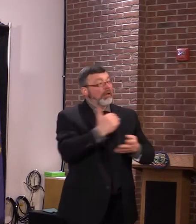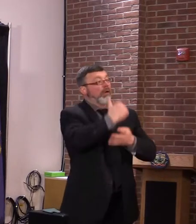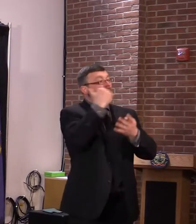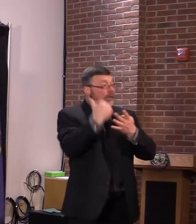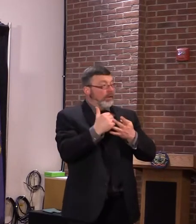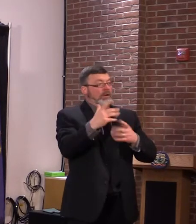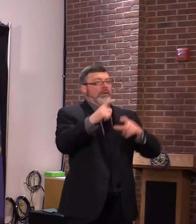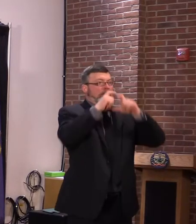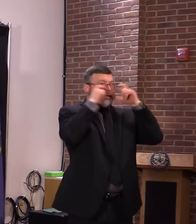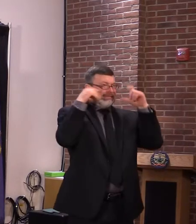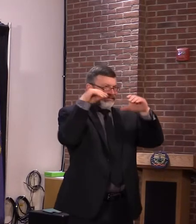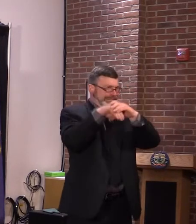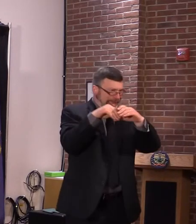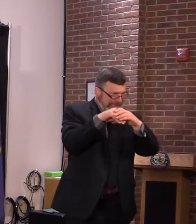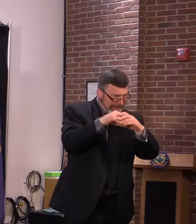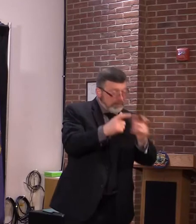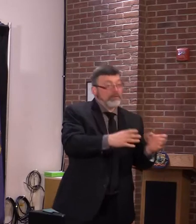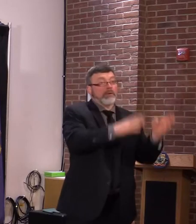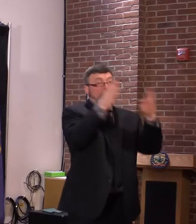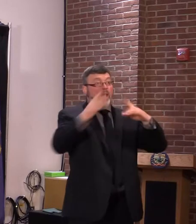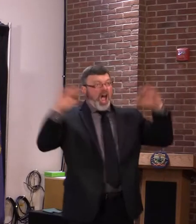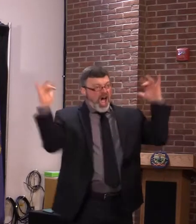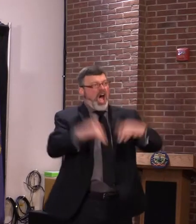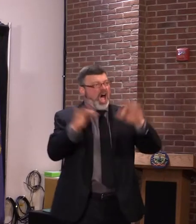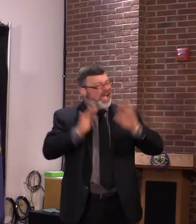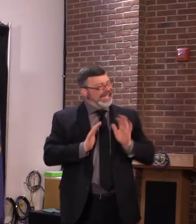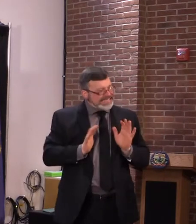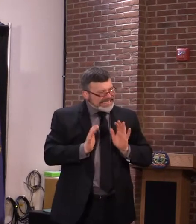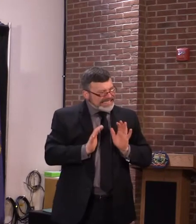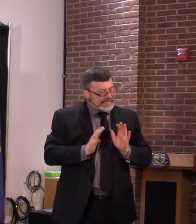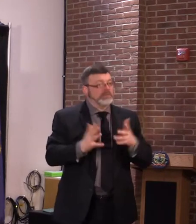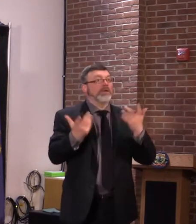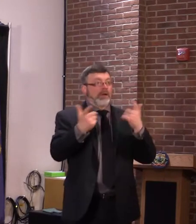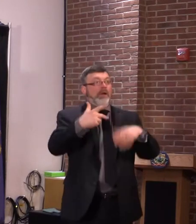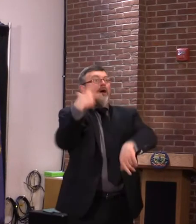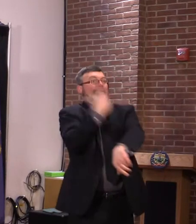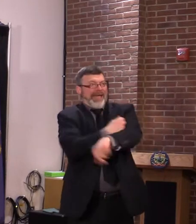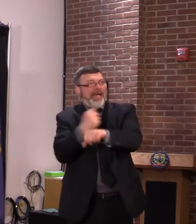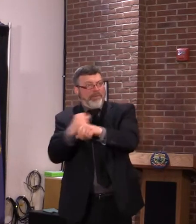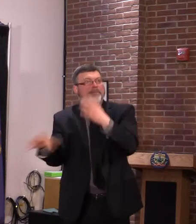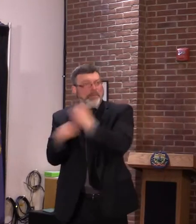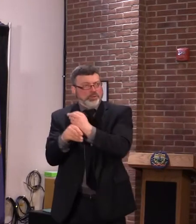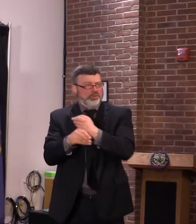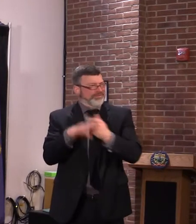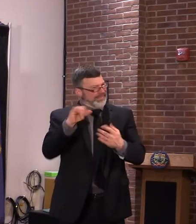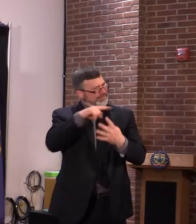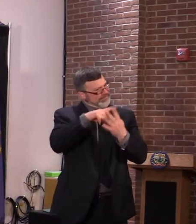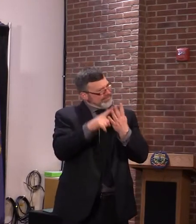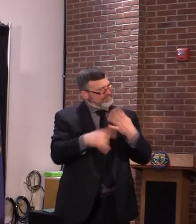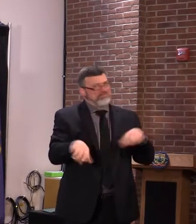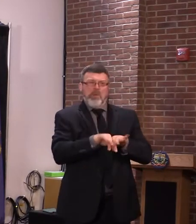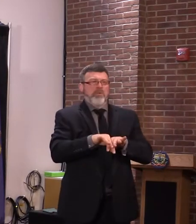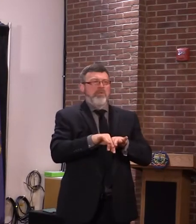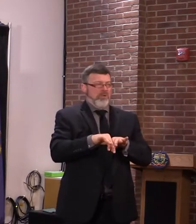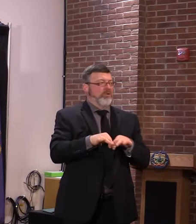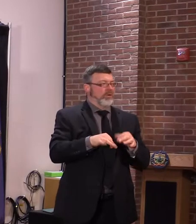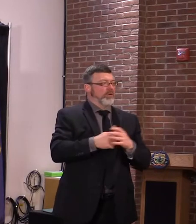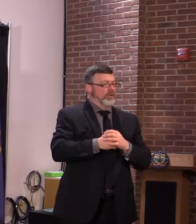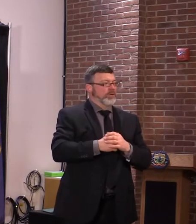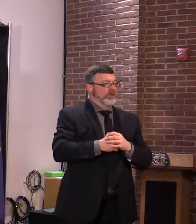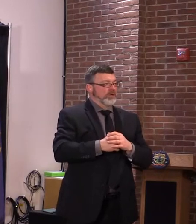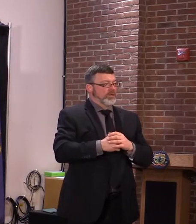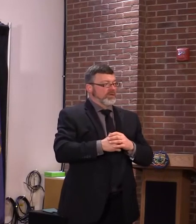others to get vaccinated and boosted. And although treatments for COVID are limited by the federal supply right